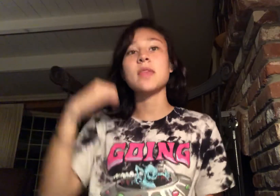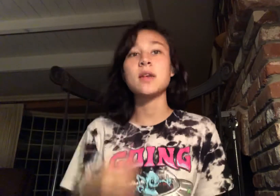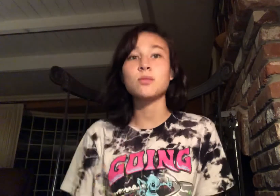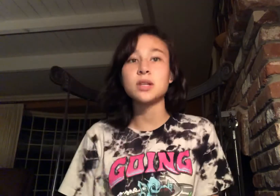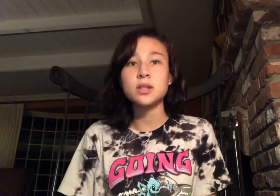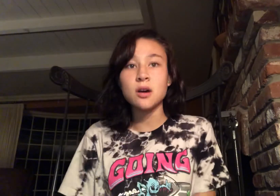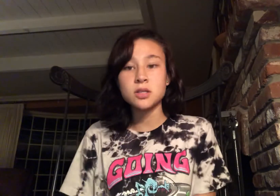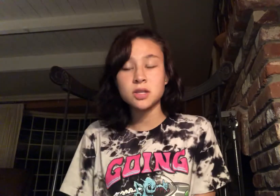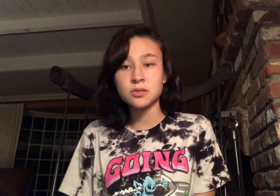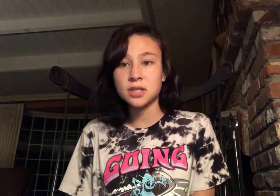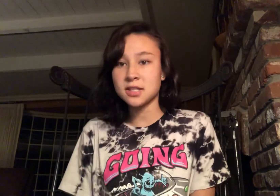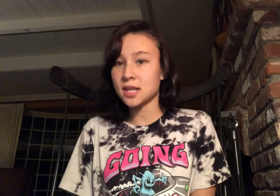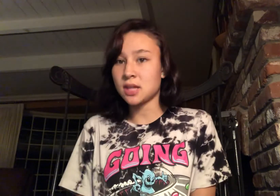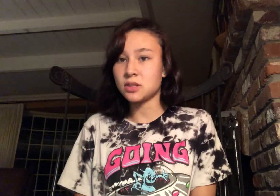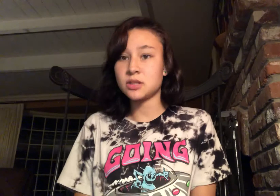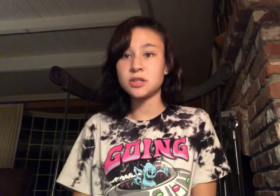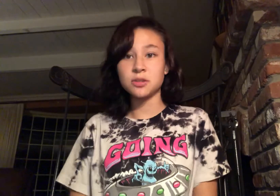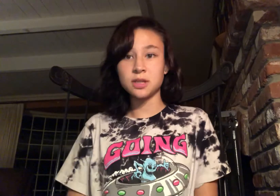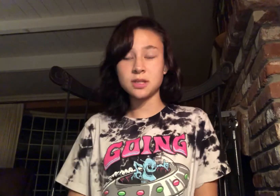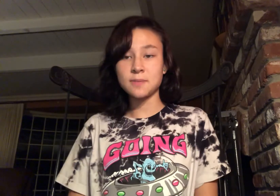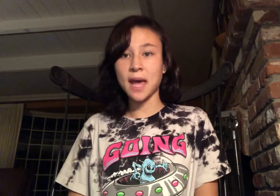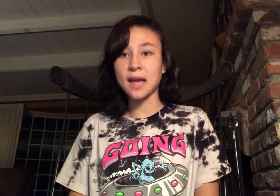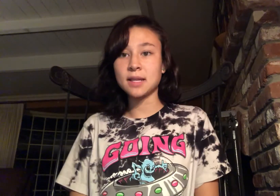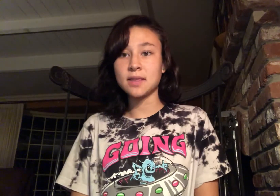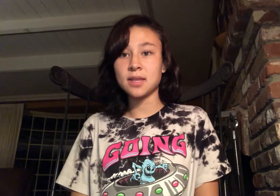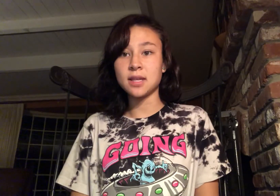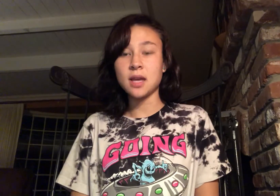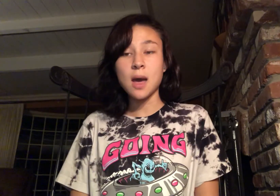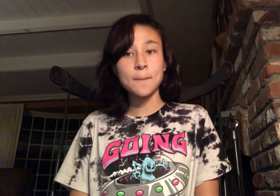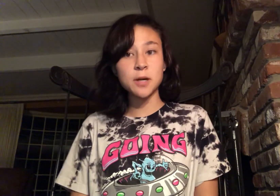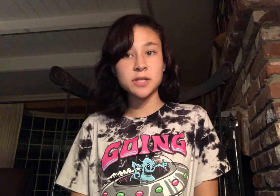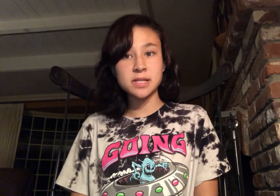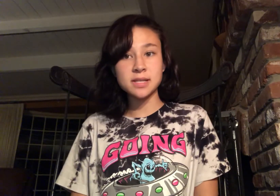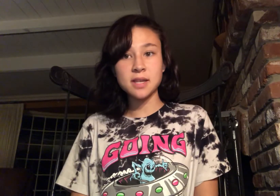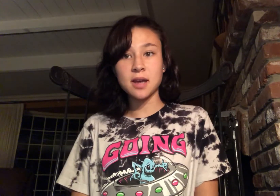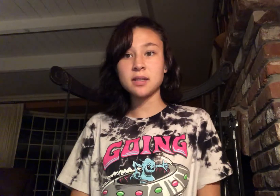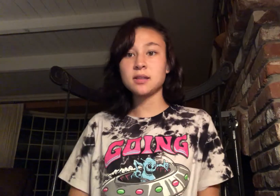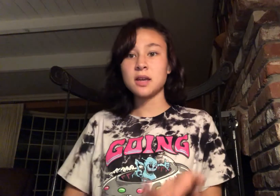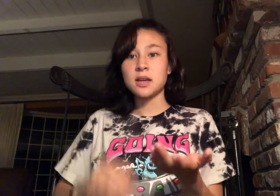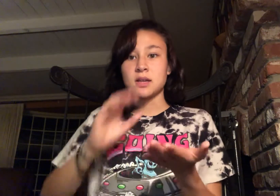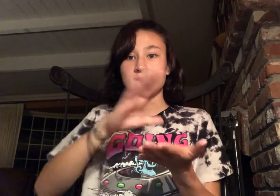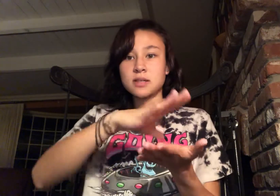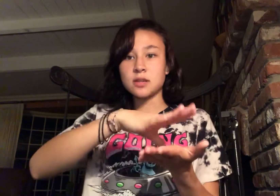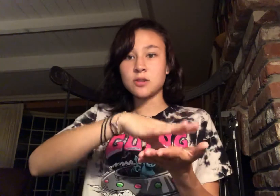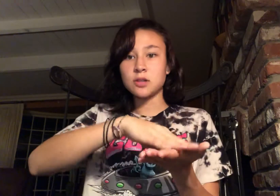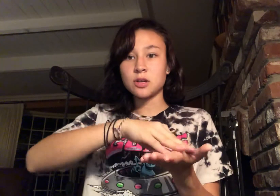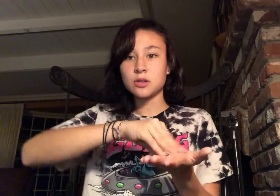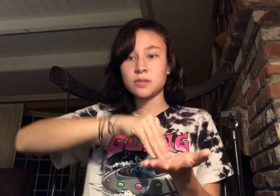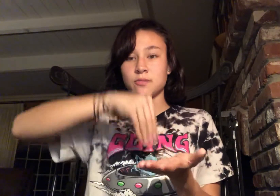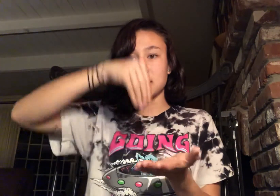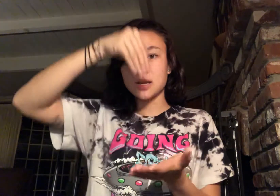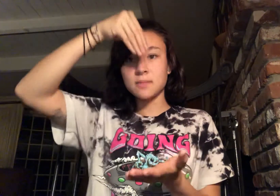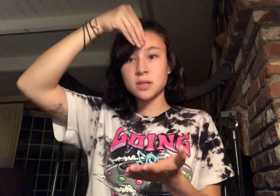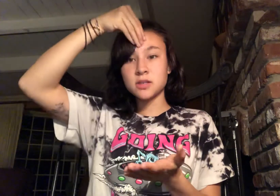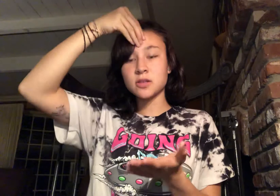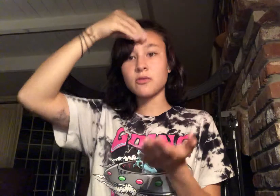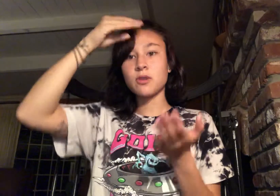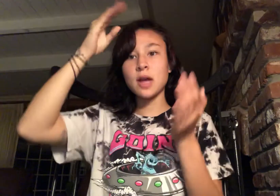then we could also change that into student by adding the person sign. So you're going to bring it up, touch your